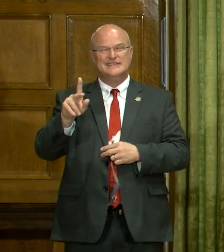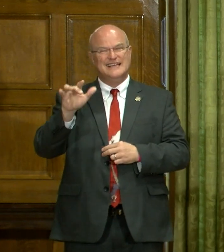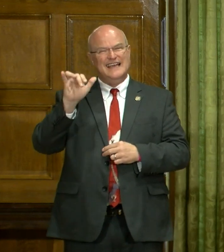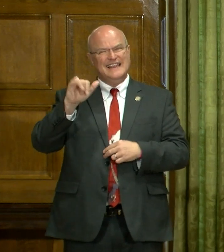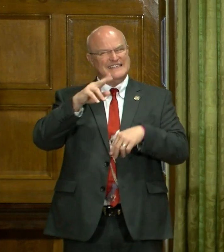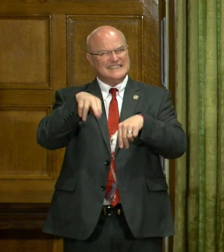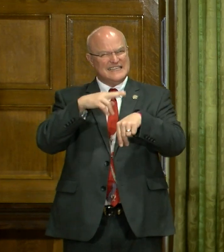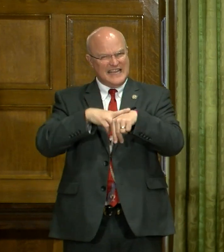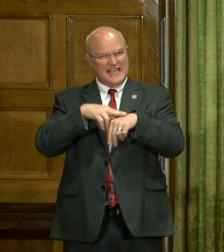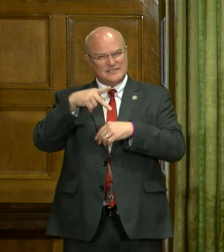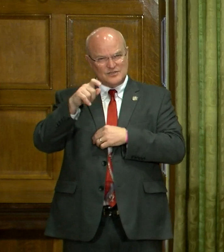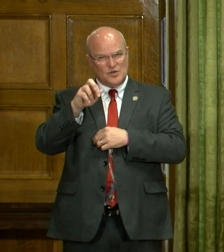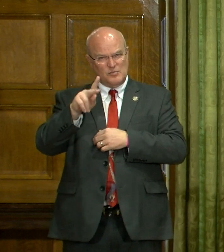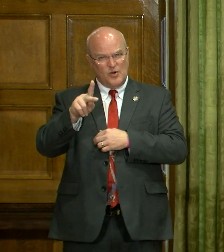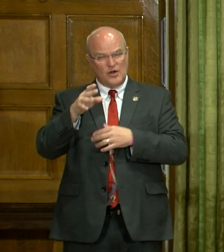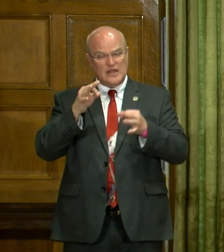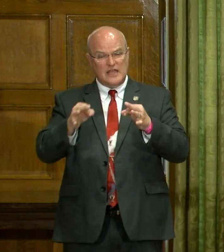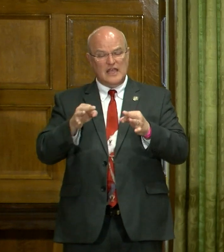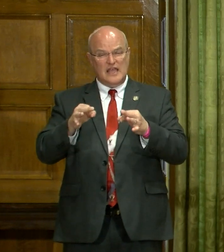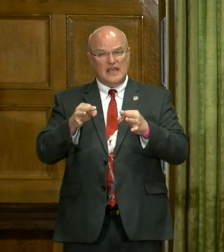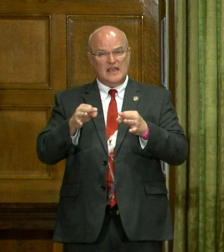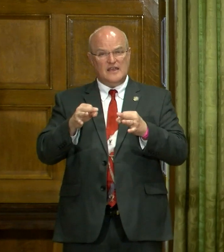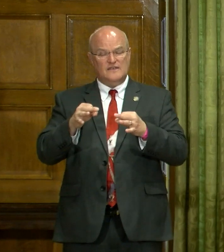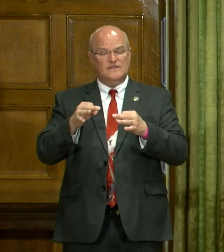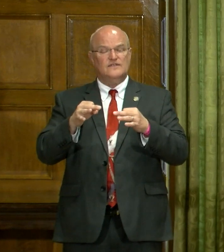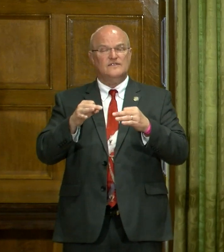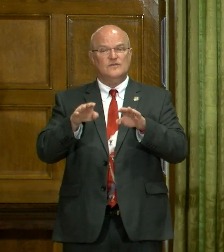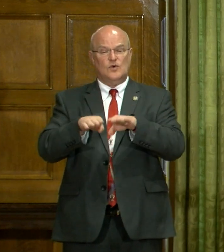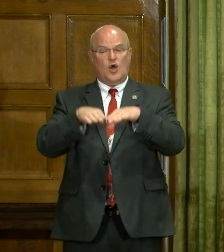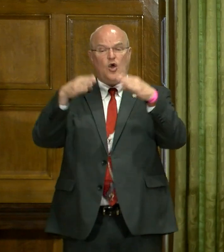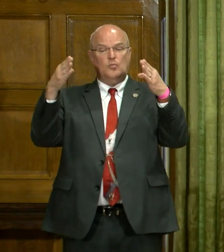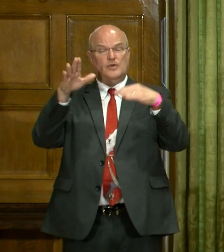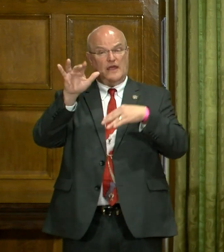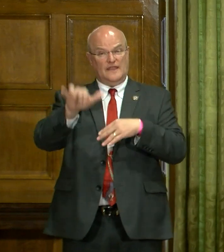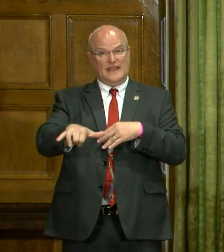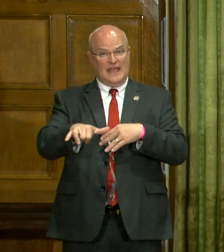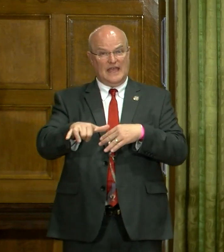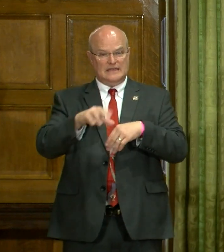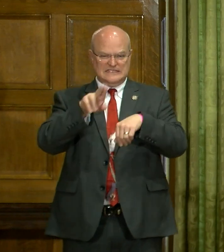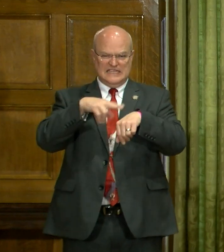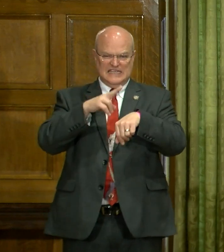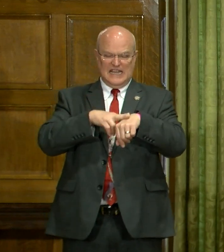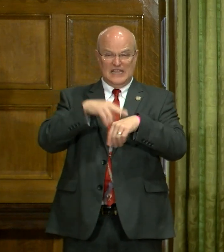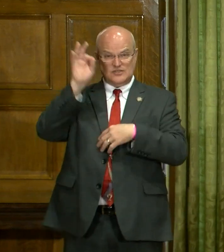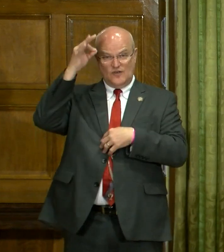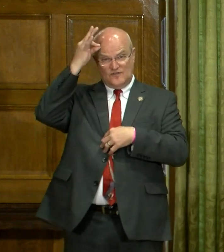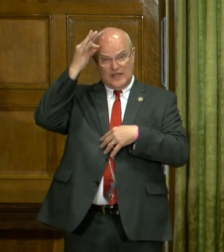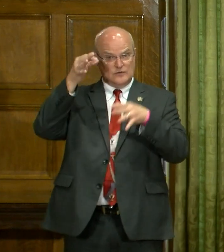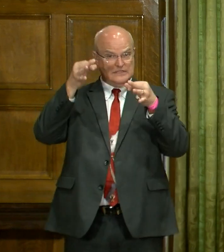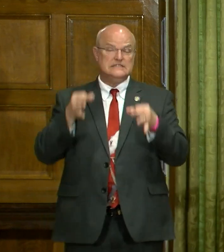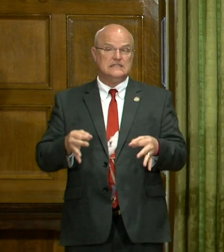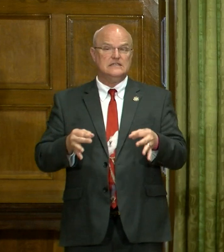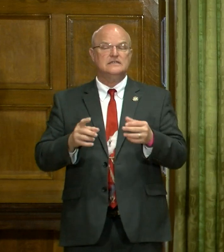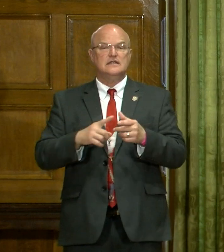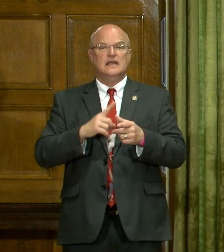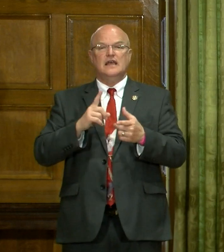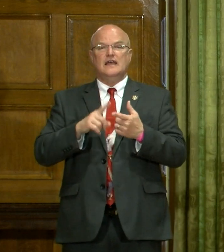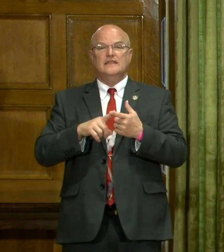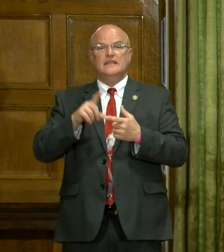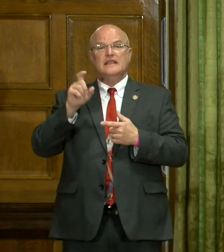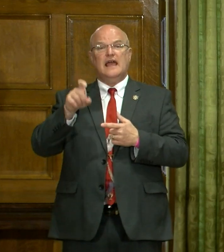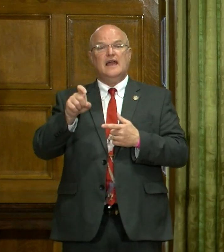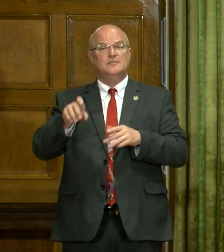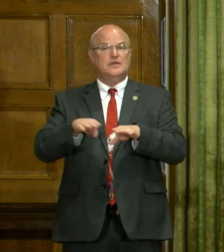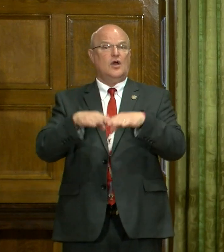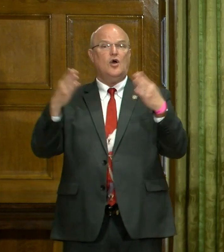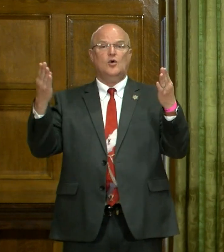a national park, and so if the restrictions are lifted on that, which is a national federal decision, they have